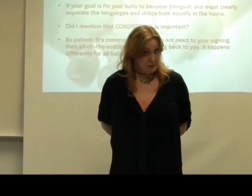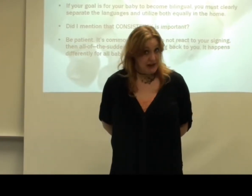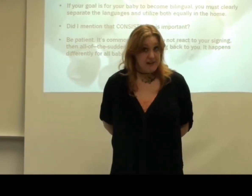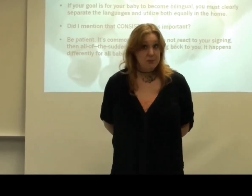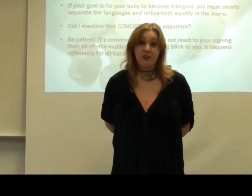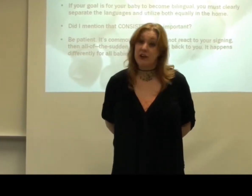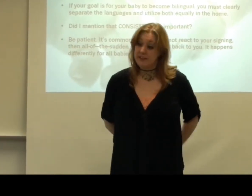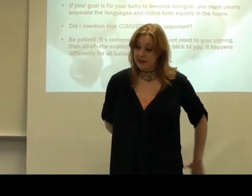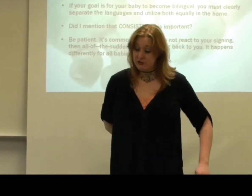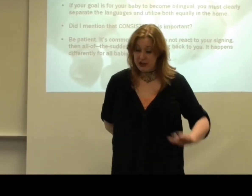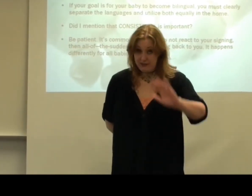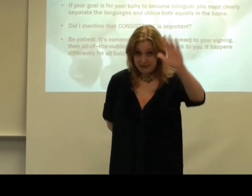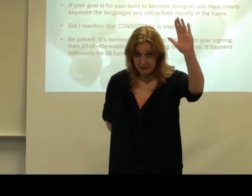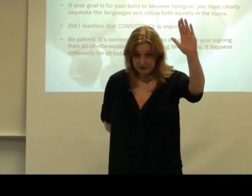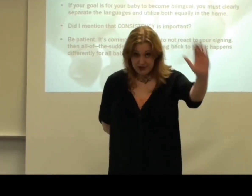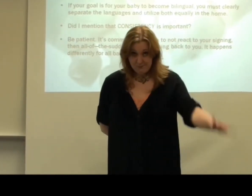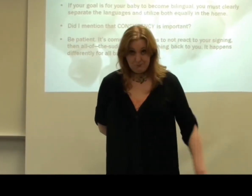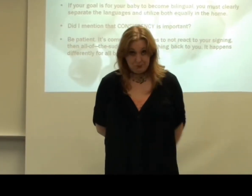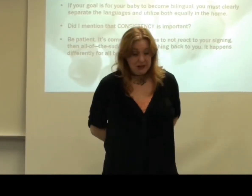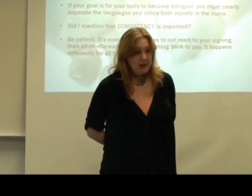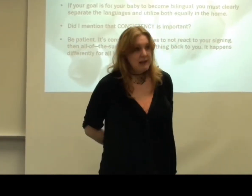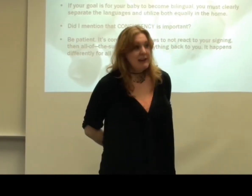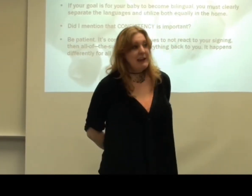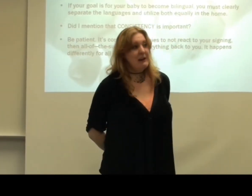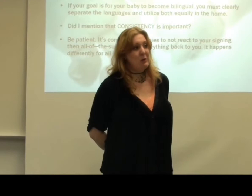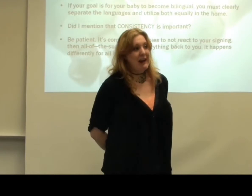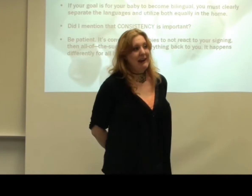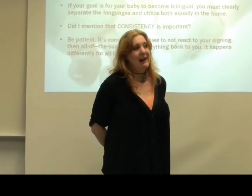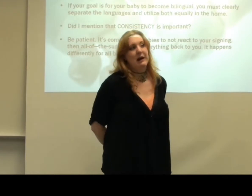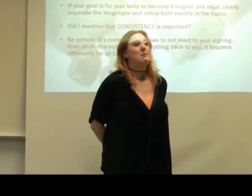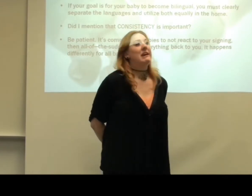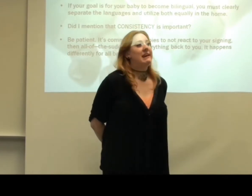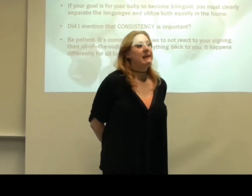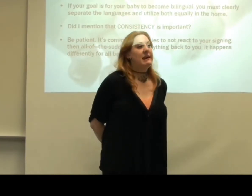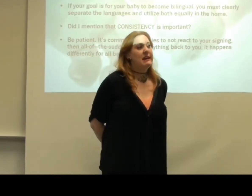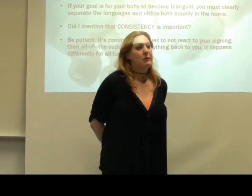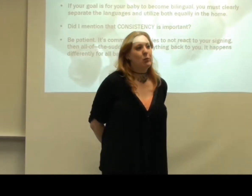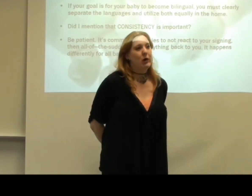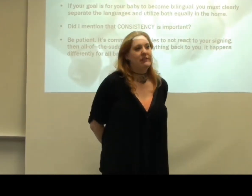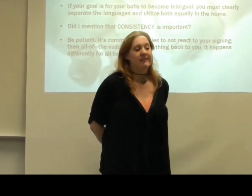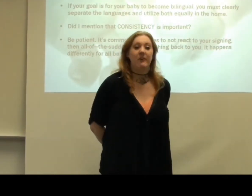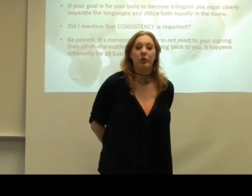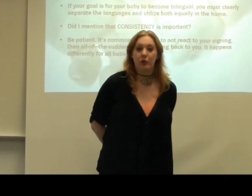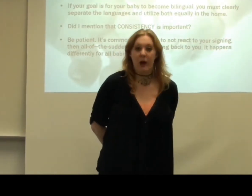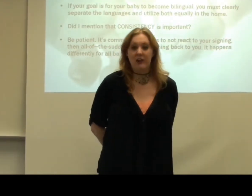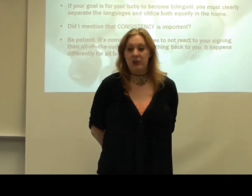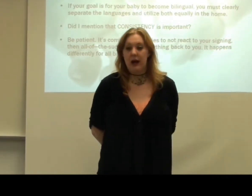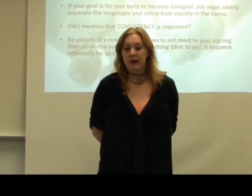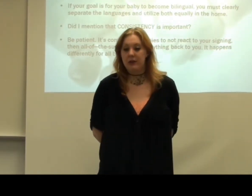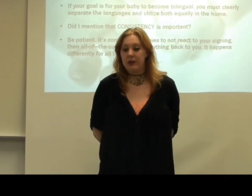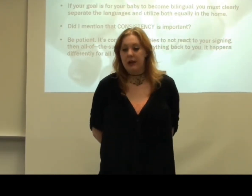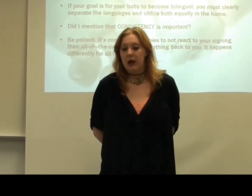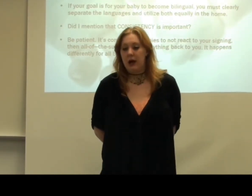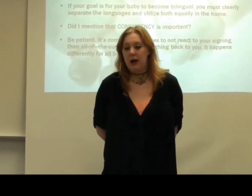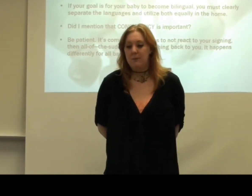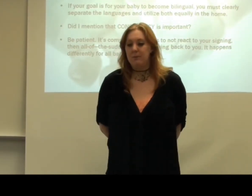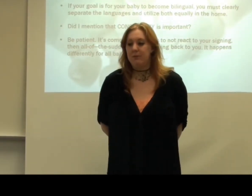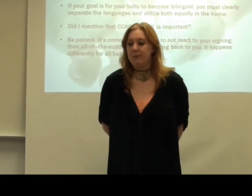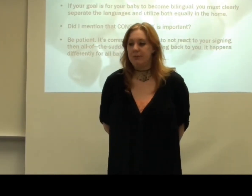a deaf person. It's legit name sign. Anyway, he was the first grandchild.